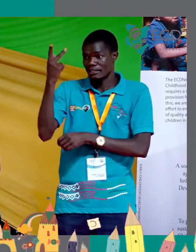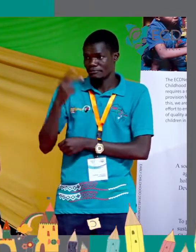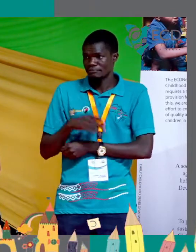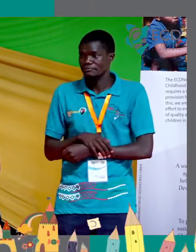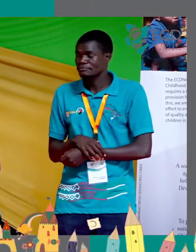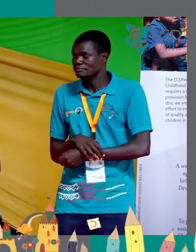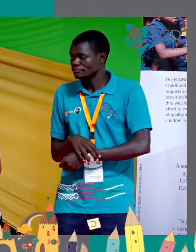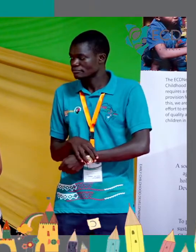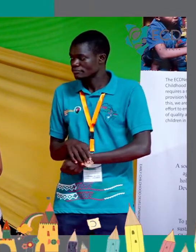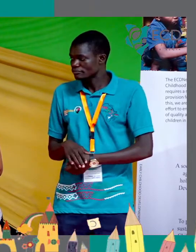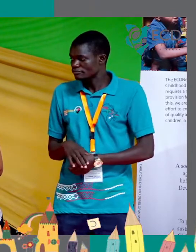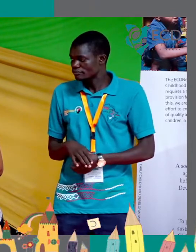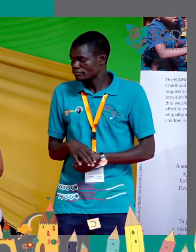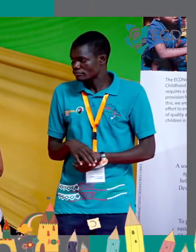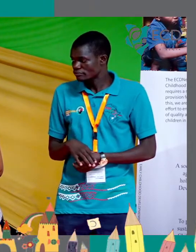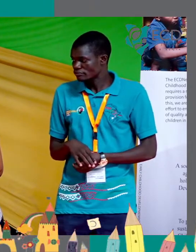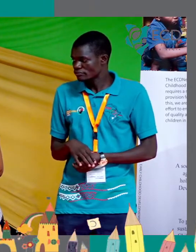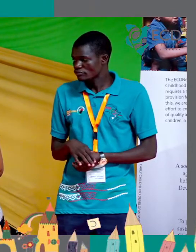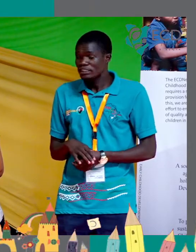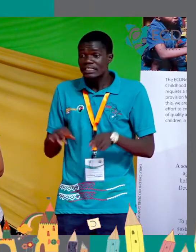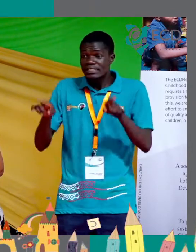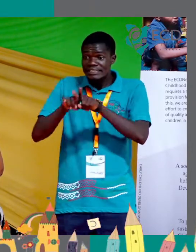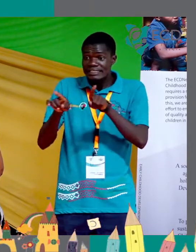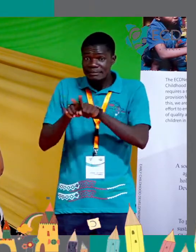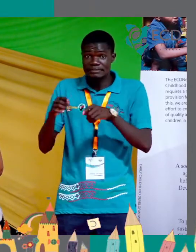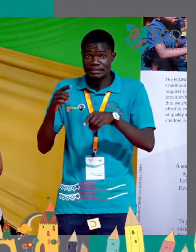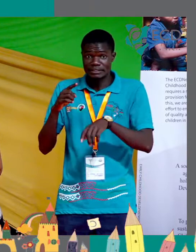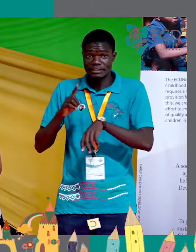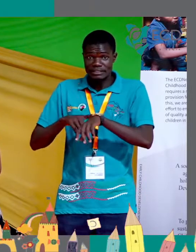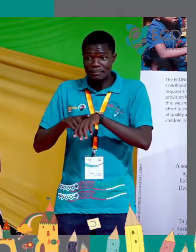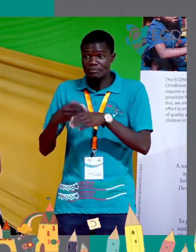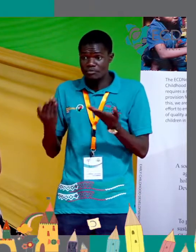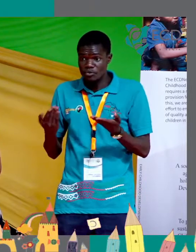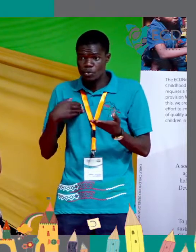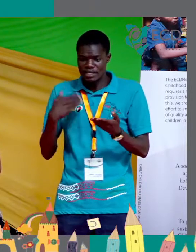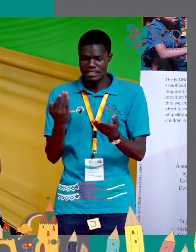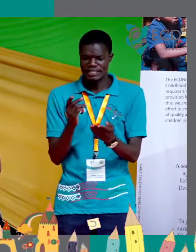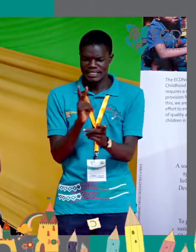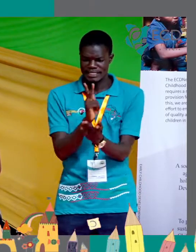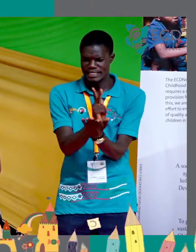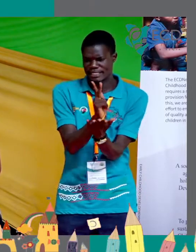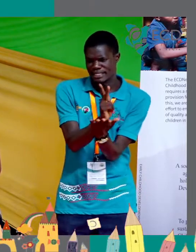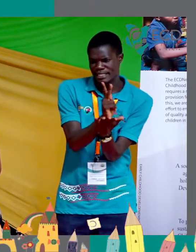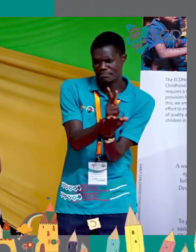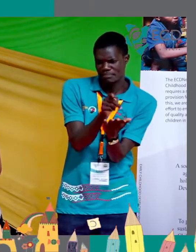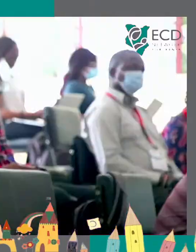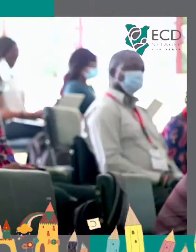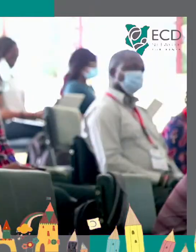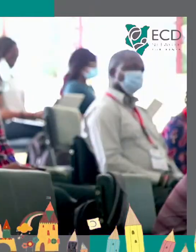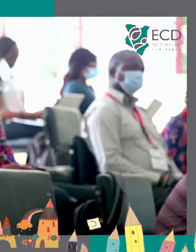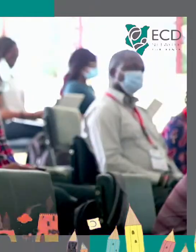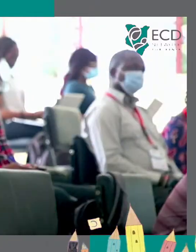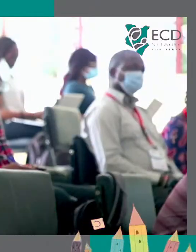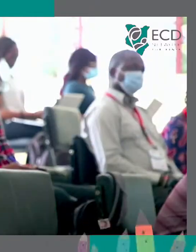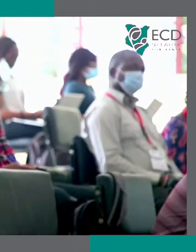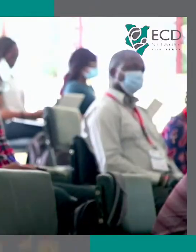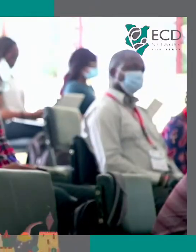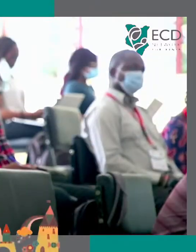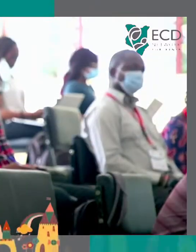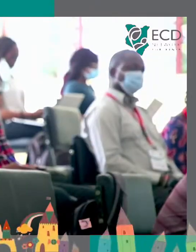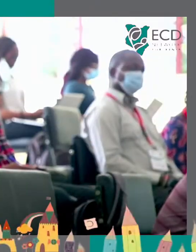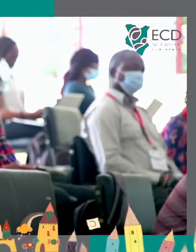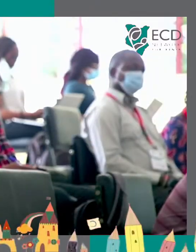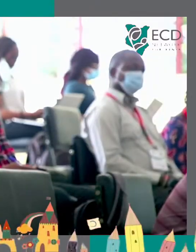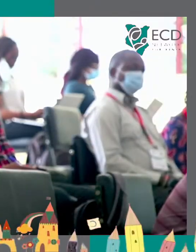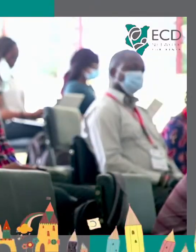We ensure that we contain these prisoners and rehabilitate them at the same time.